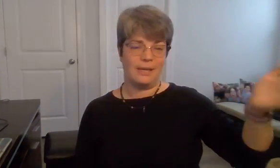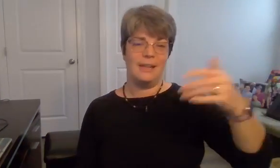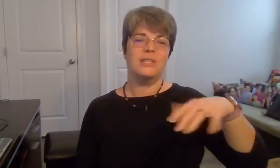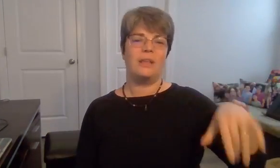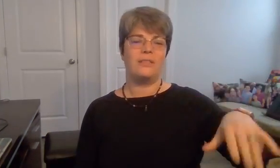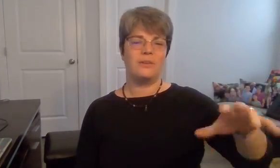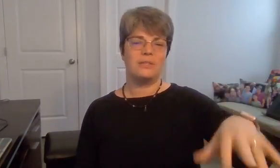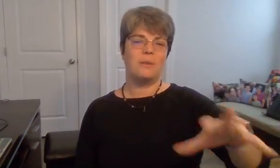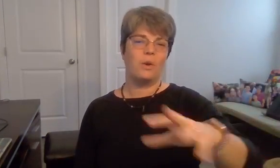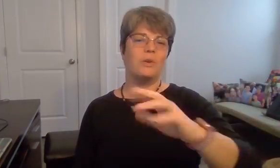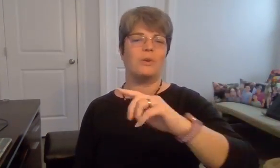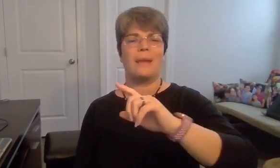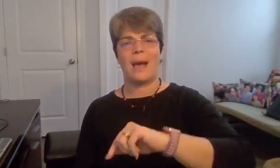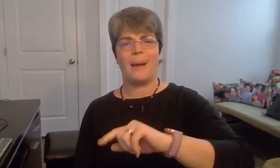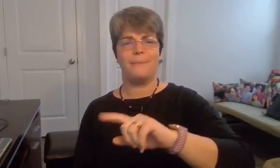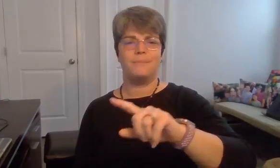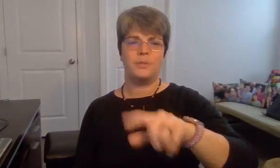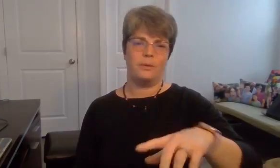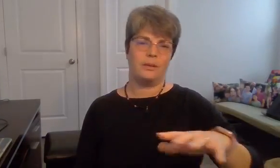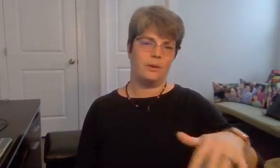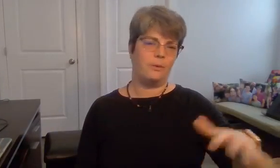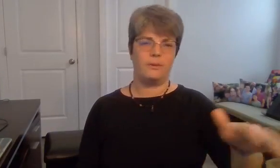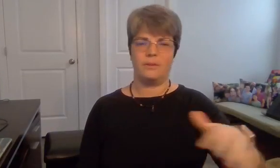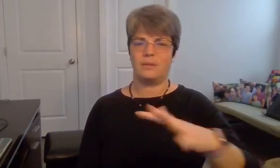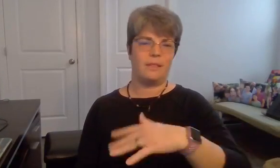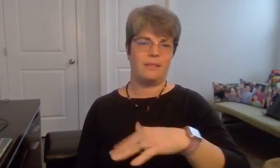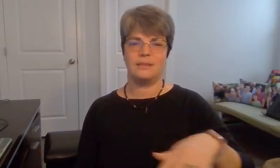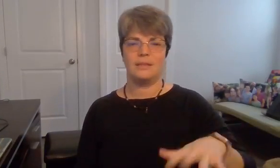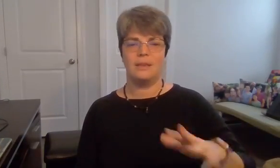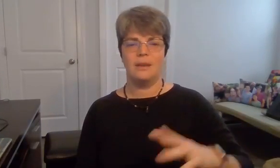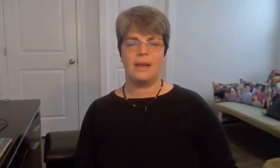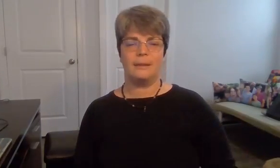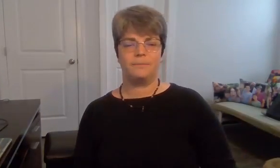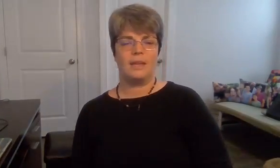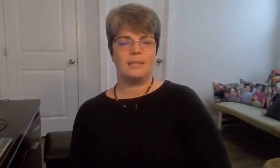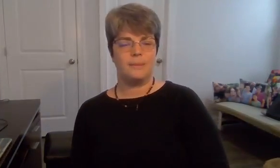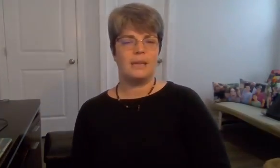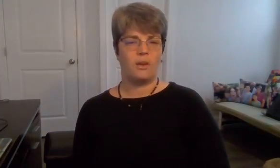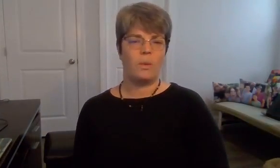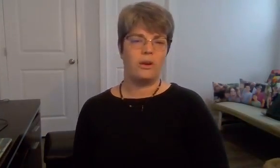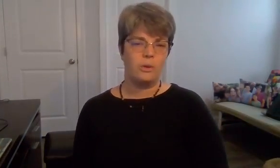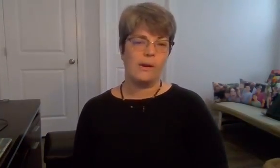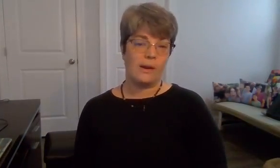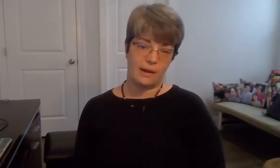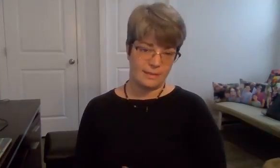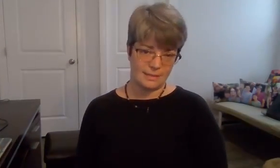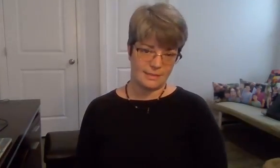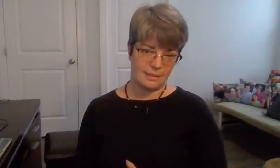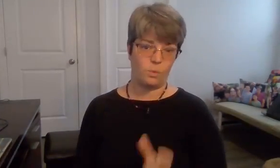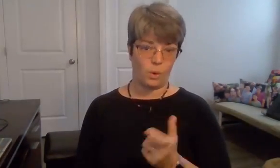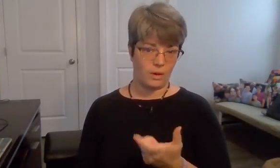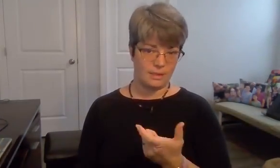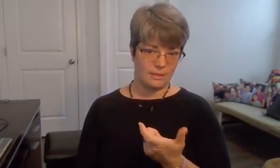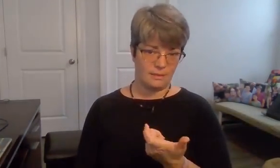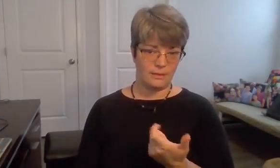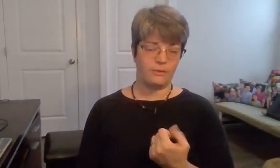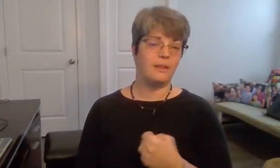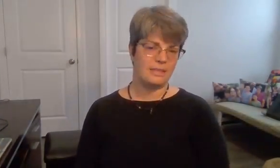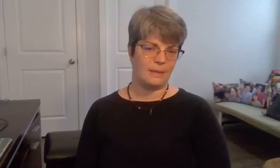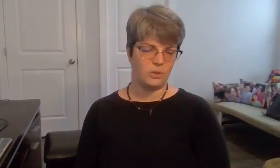So like there are some words are like pop, soda, Coke, those kind of things. Depending on where you are, the word is a little different. The same is true